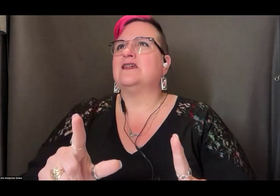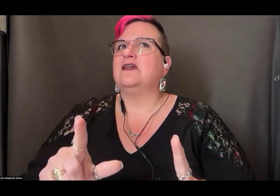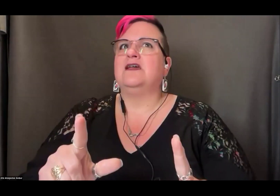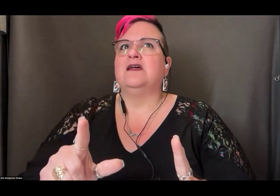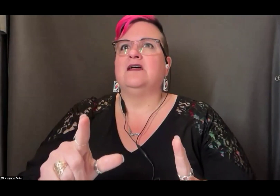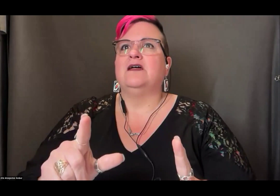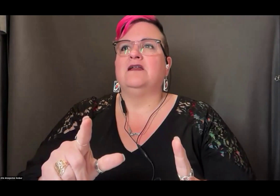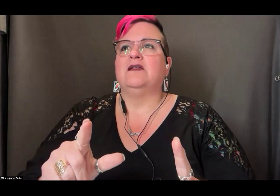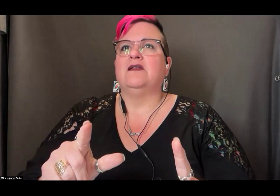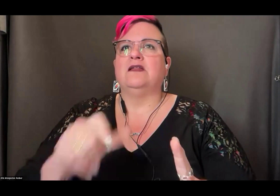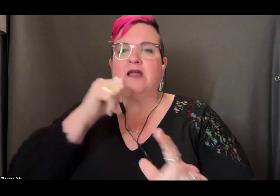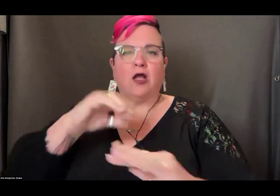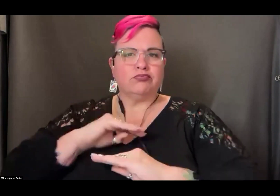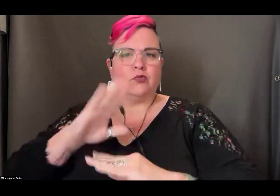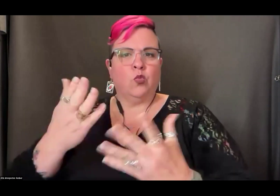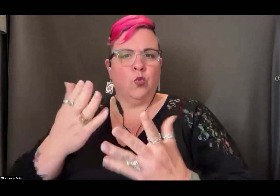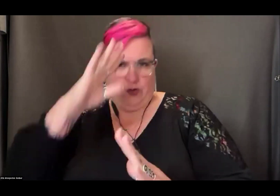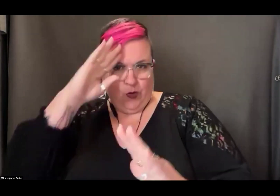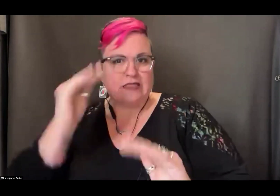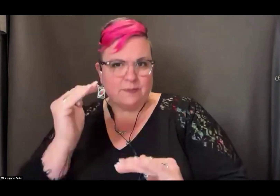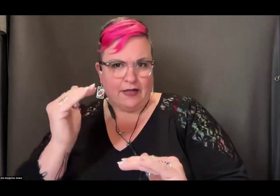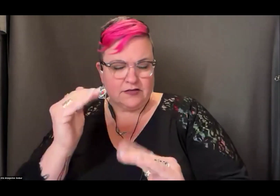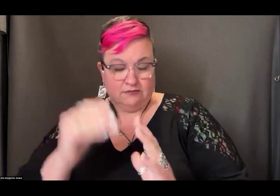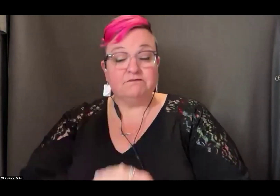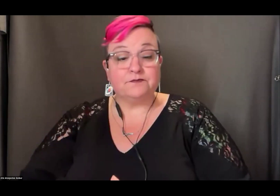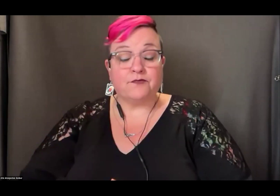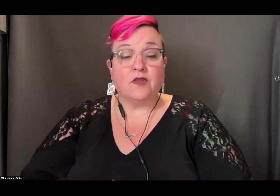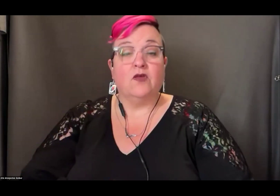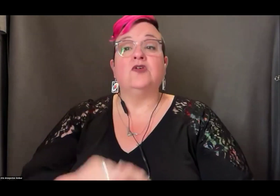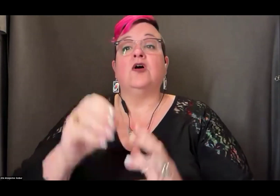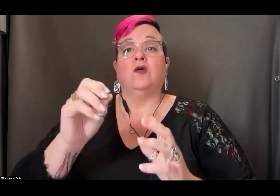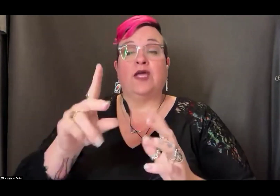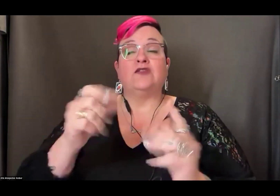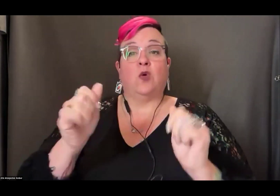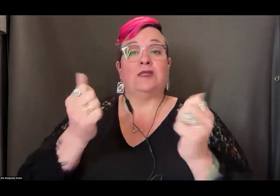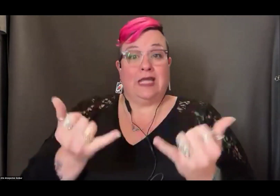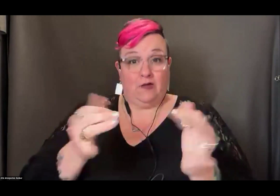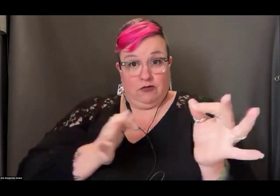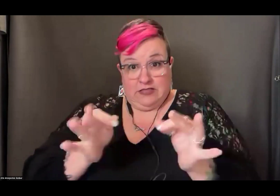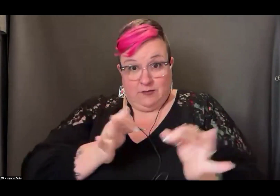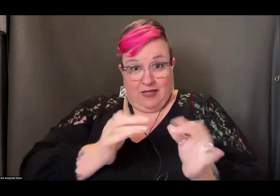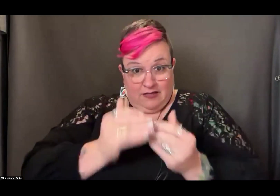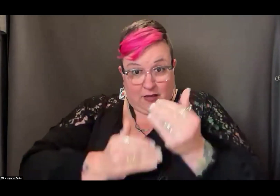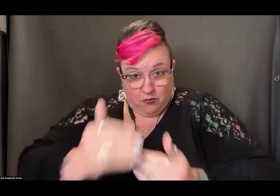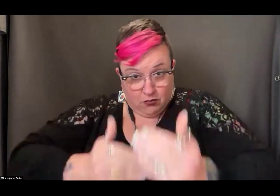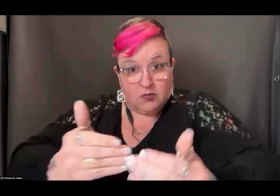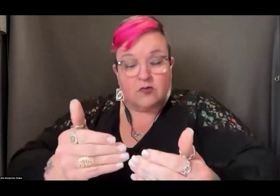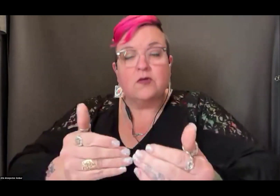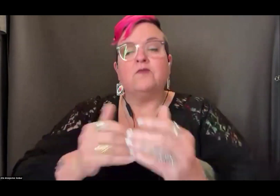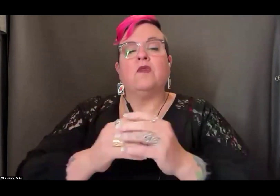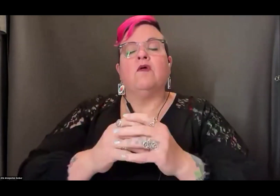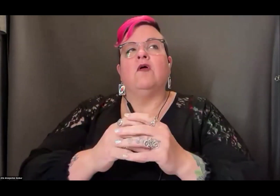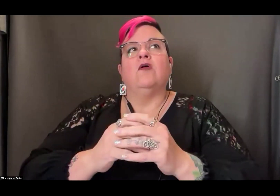slightly less than what you expect. Now, all that being said, you can have